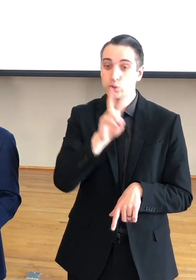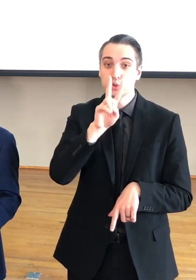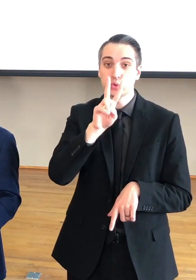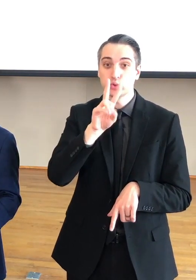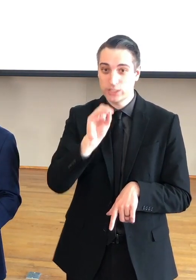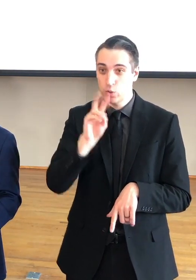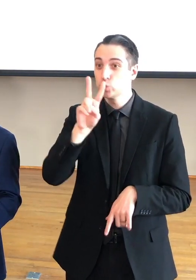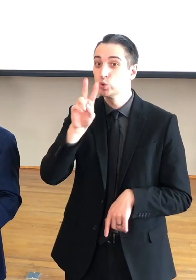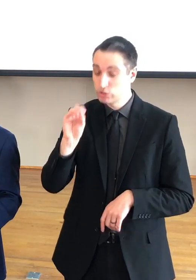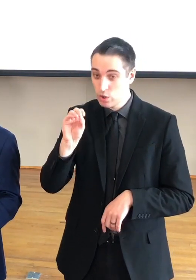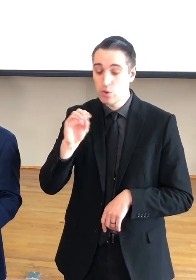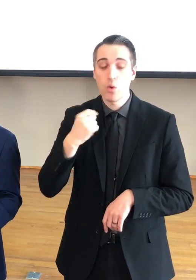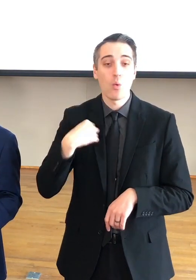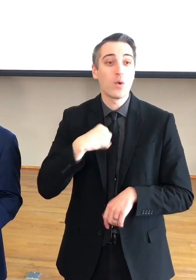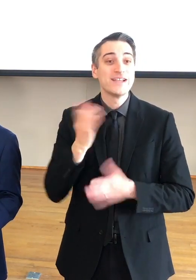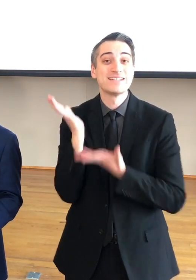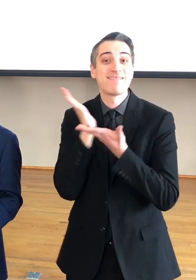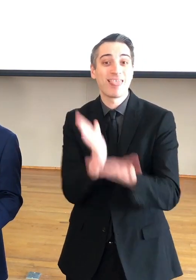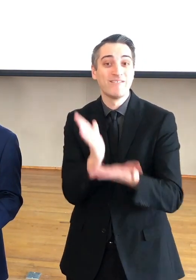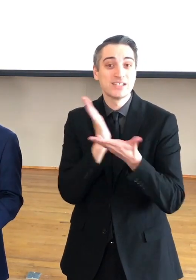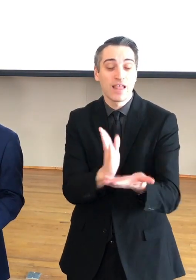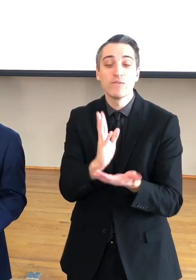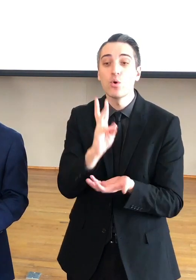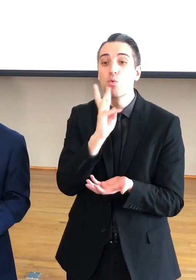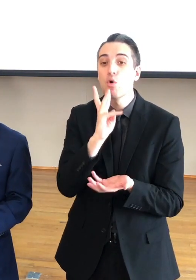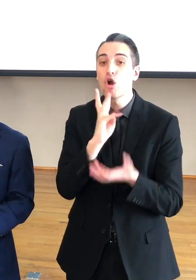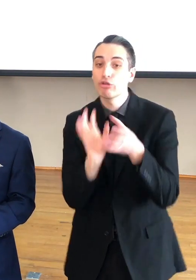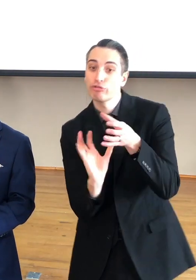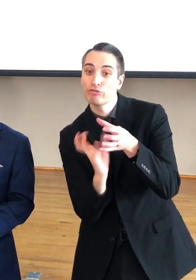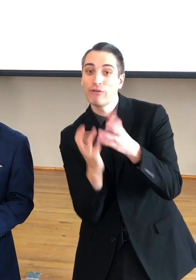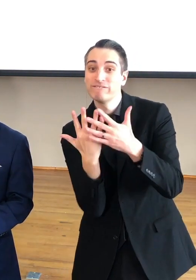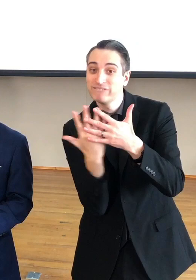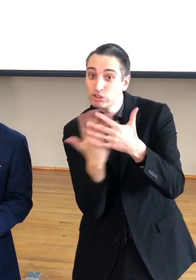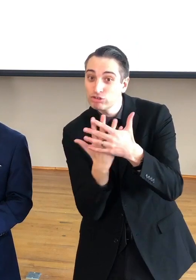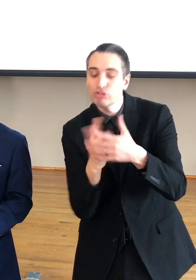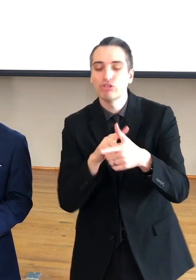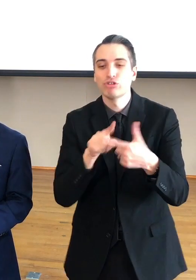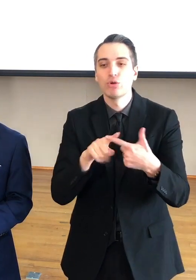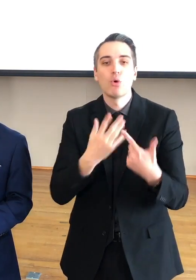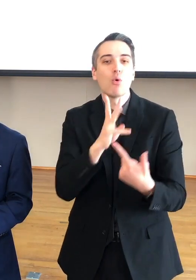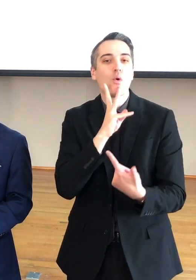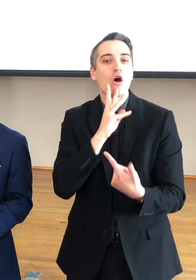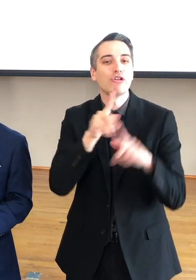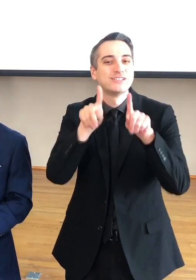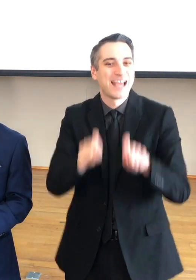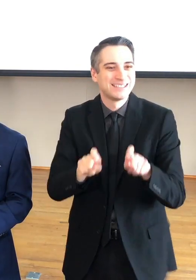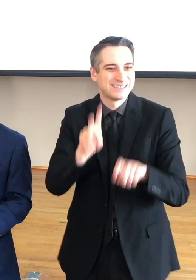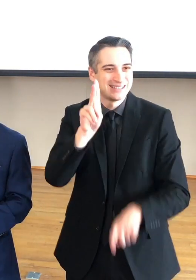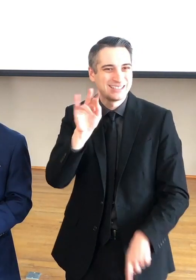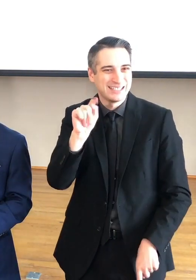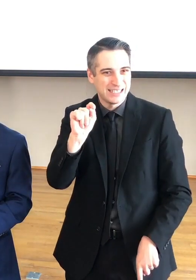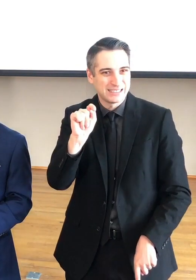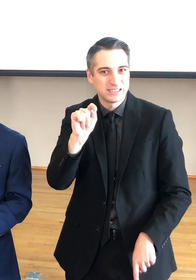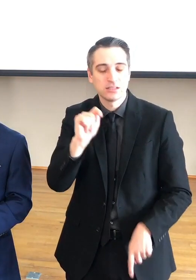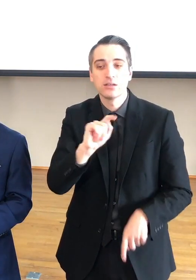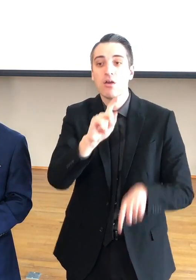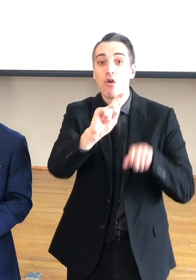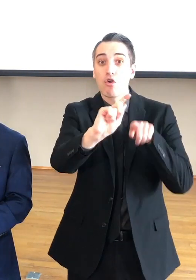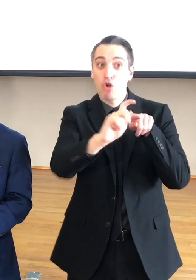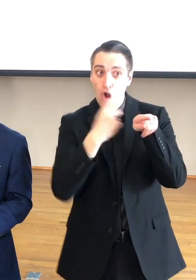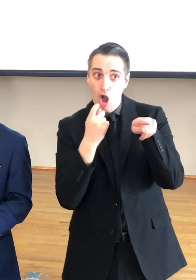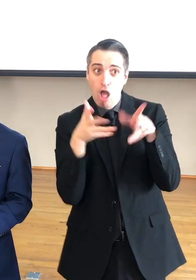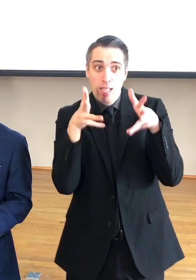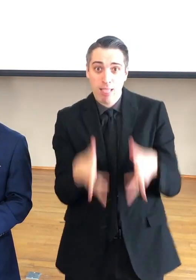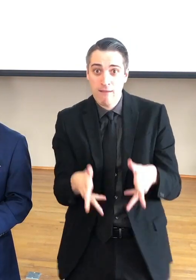810-410-2020. We are delivering water filters as well as water test kits. Just leave your information with a navigator